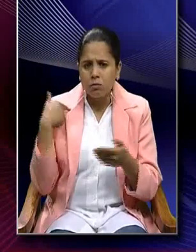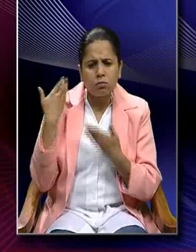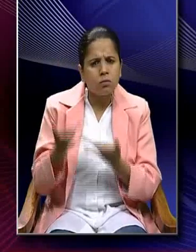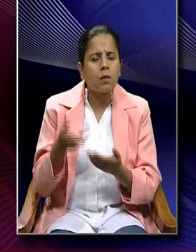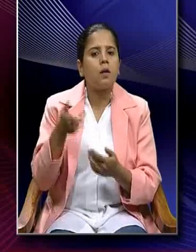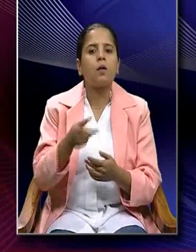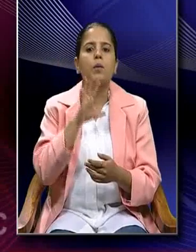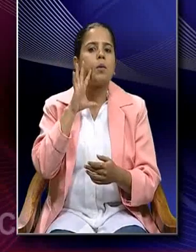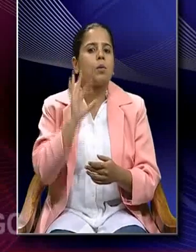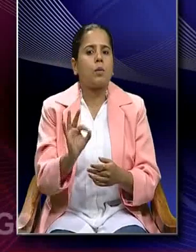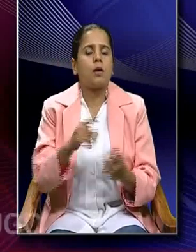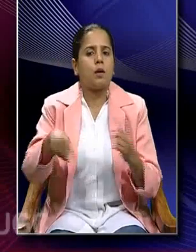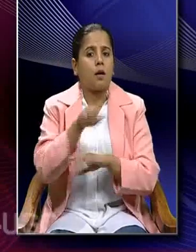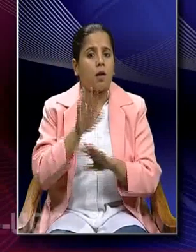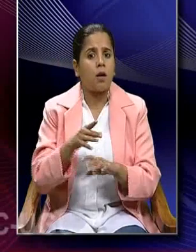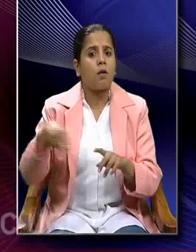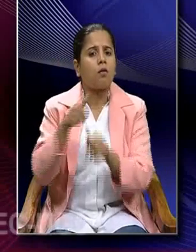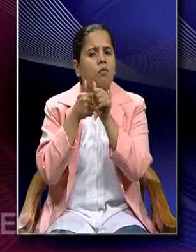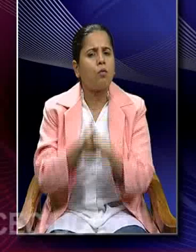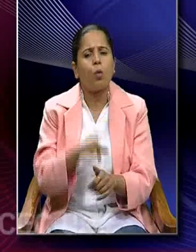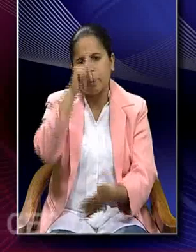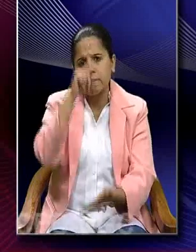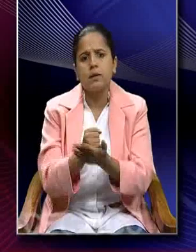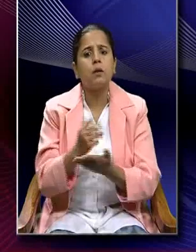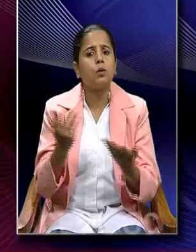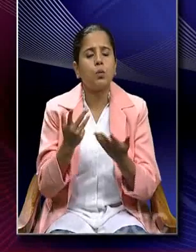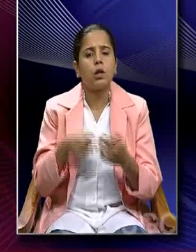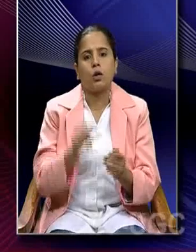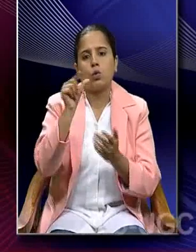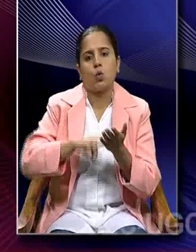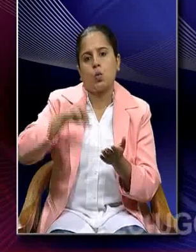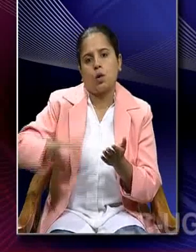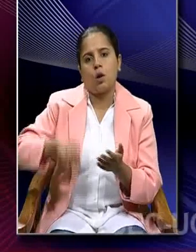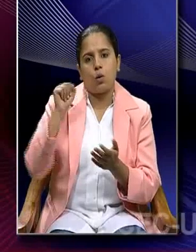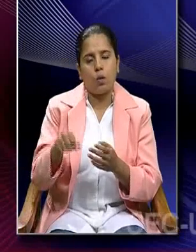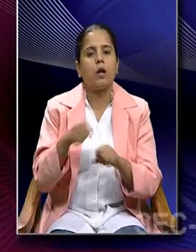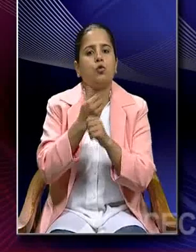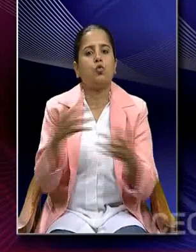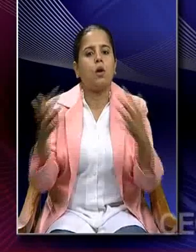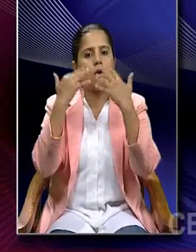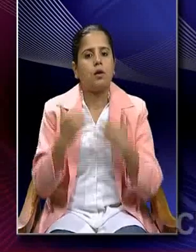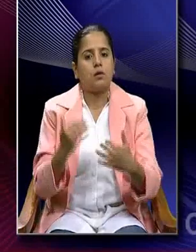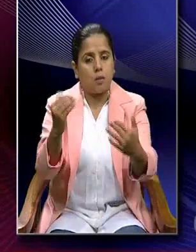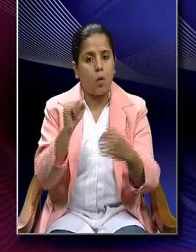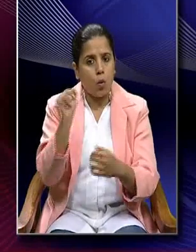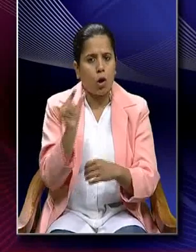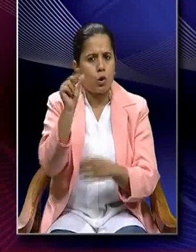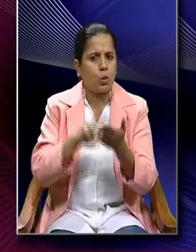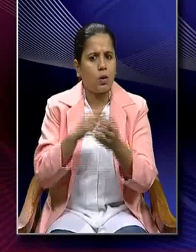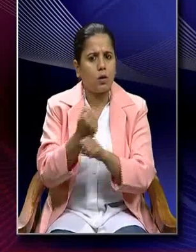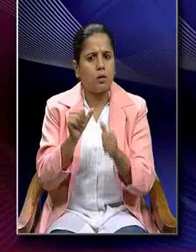is actually follows from a decision by the United Nations General Assembly to declare